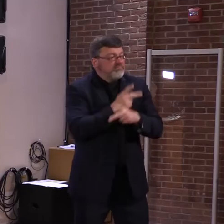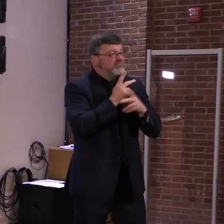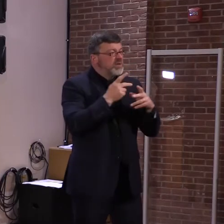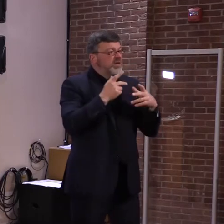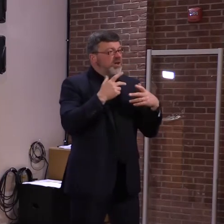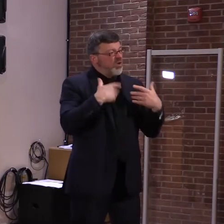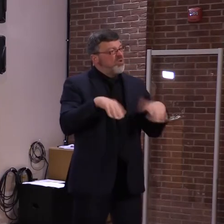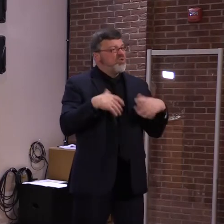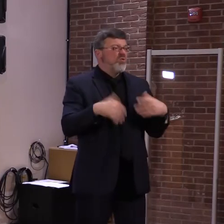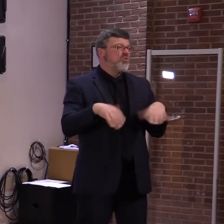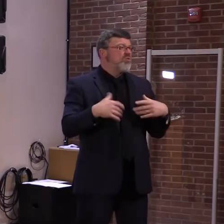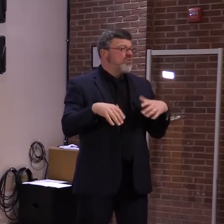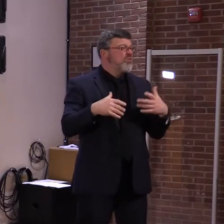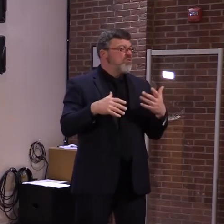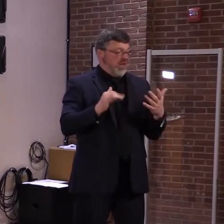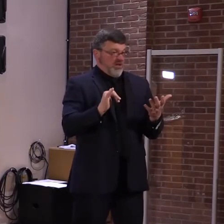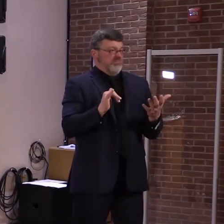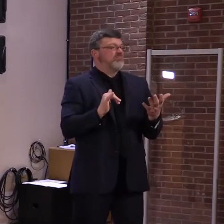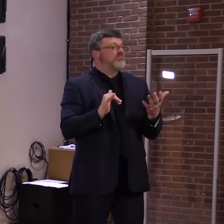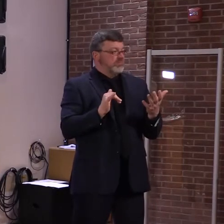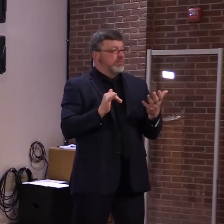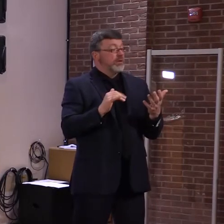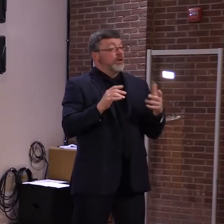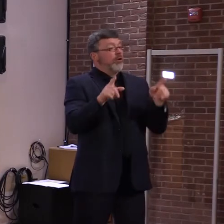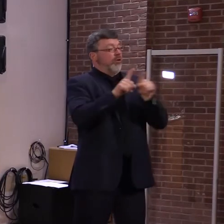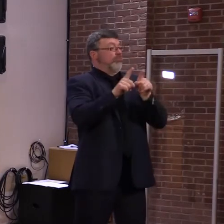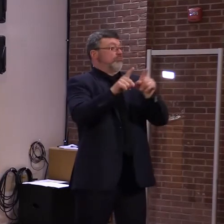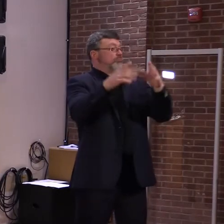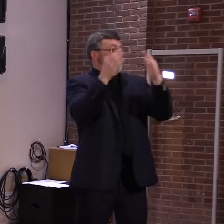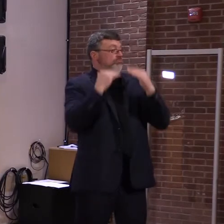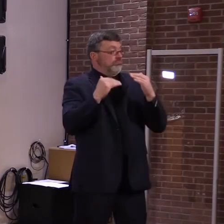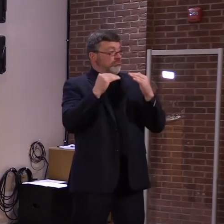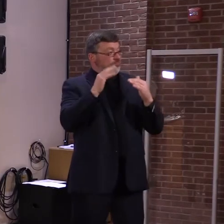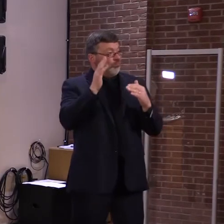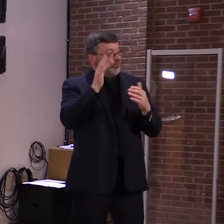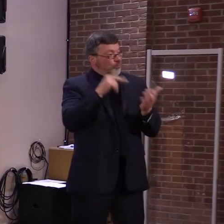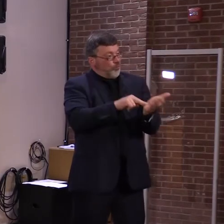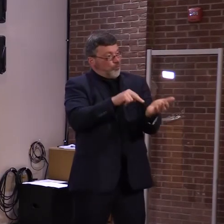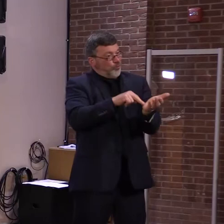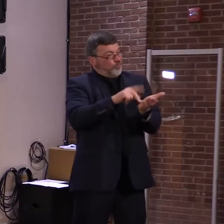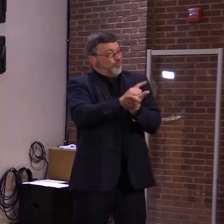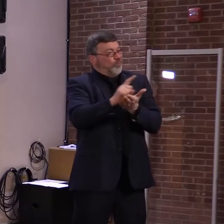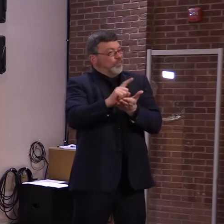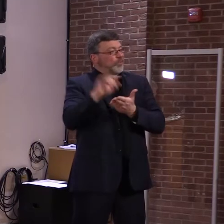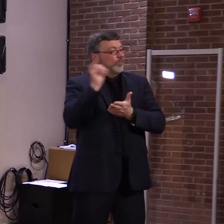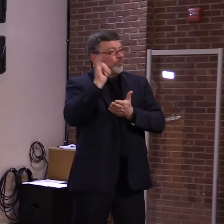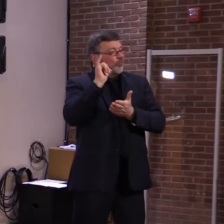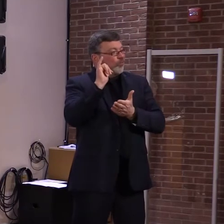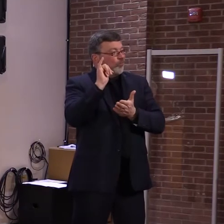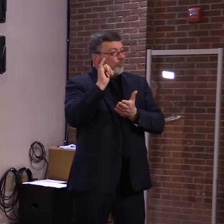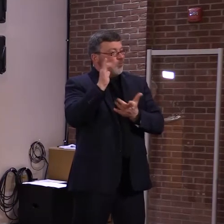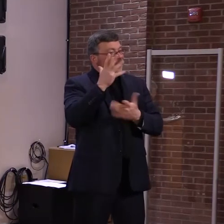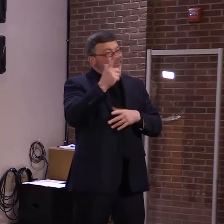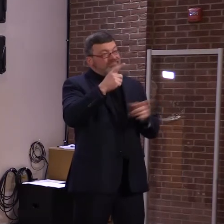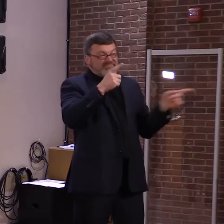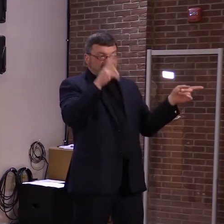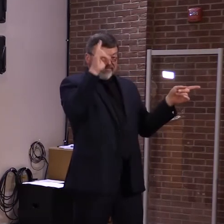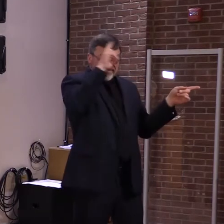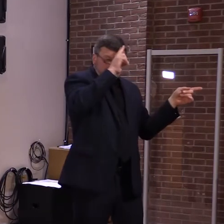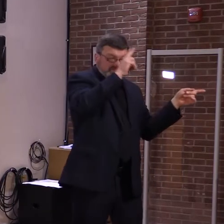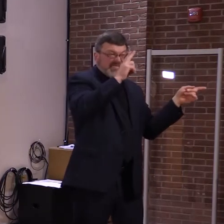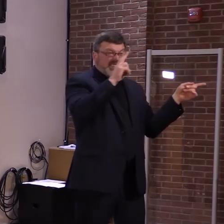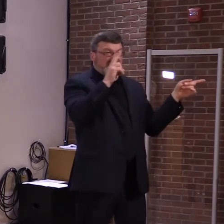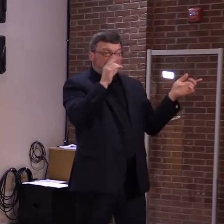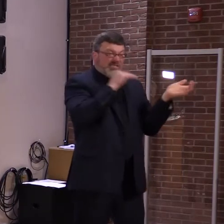Week. While we appreciate, as the governor said, it's Nurses Week, while we appreciate their work every day, this week